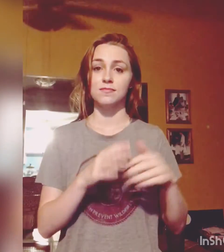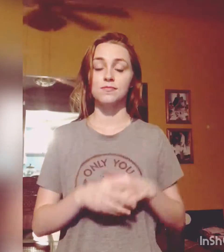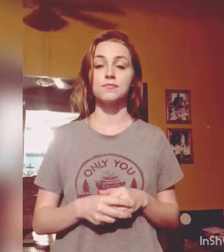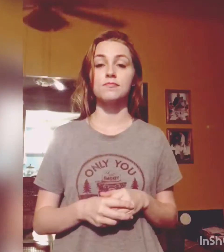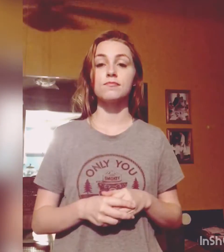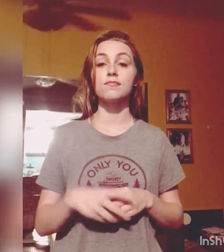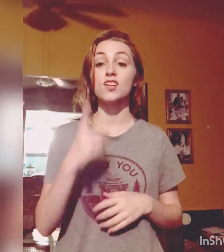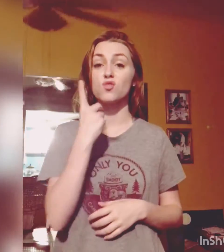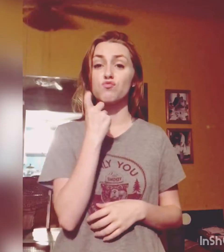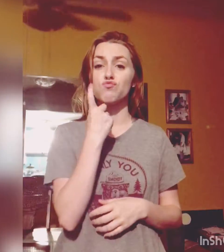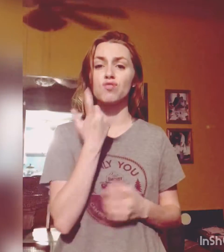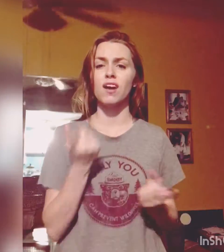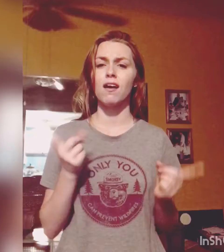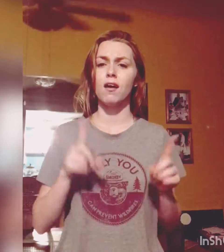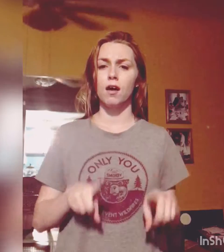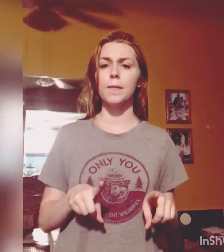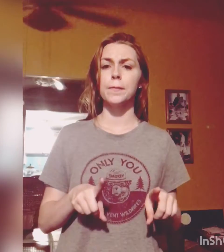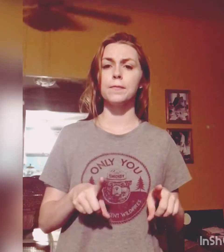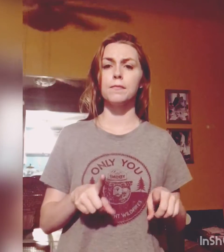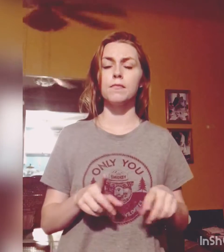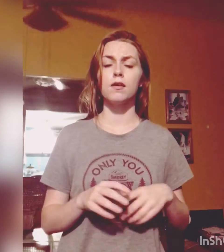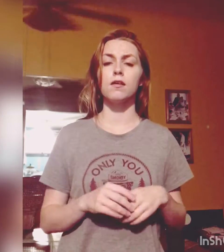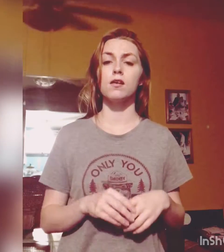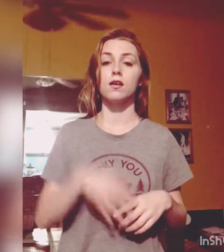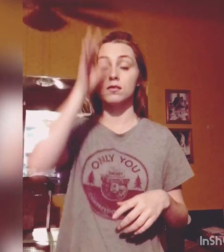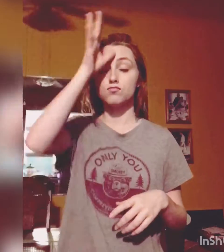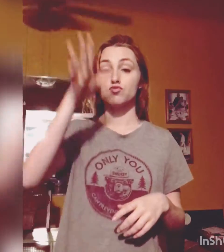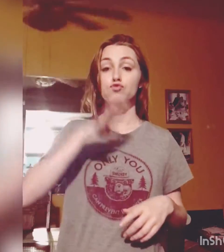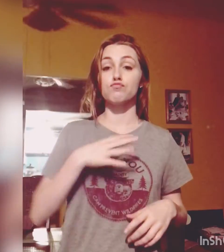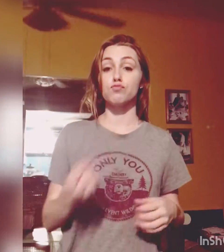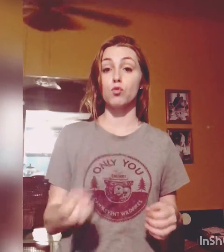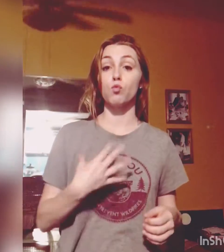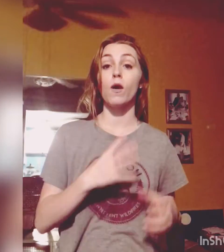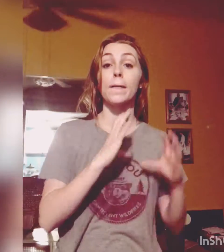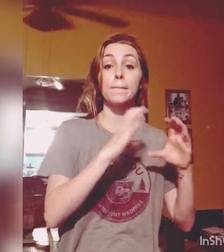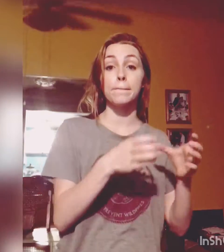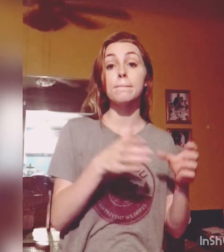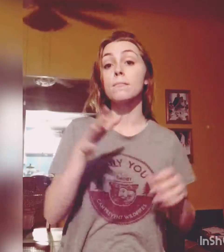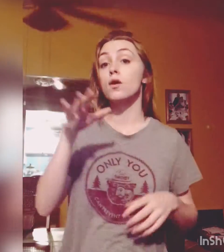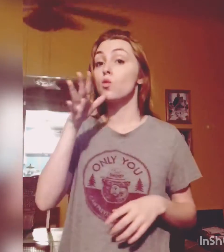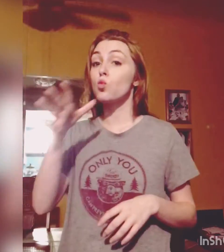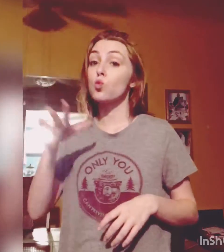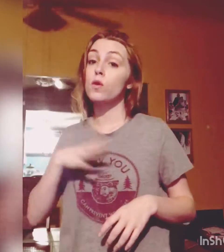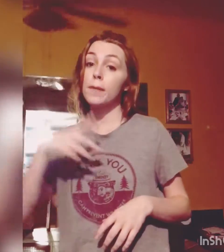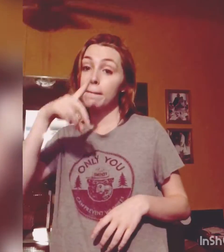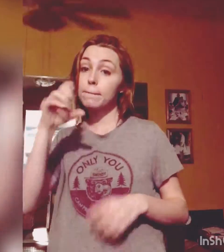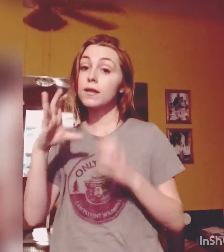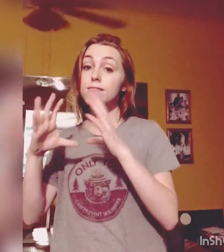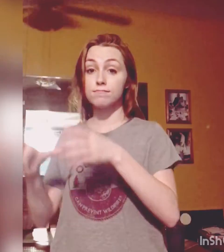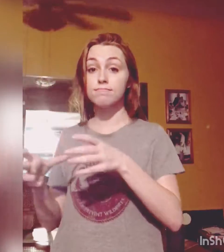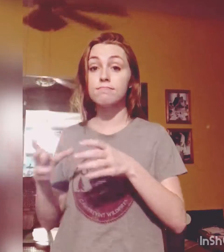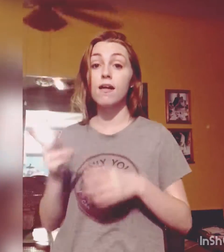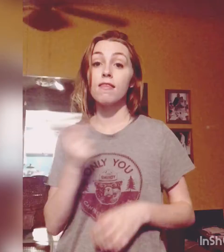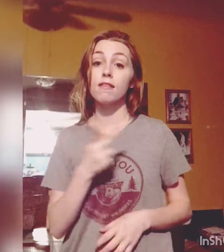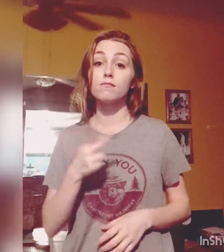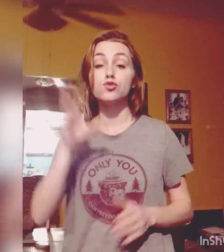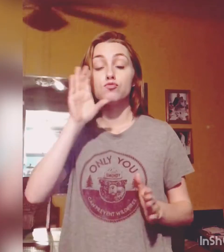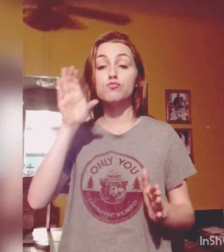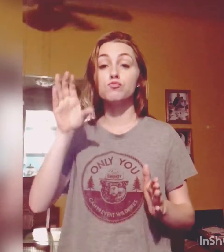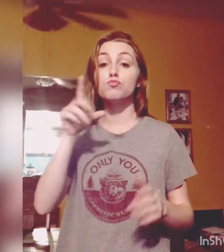So recently, some white guys and some black women swapped Twitter avatars or pictures online. They didn't change